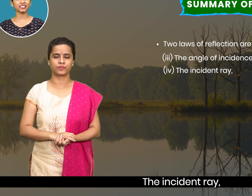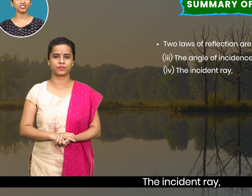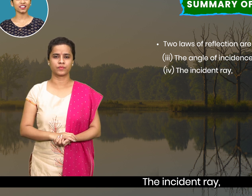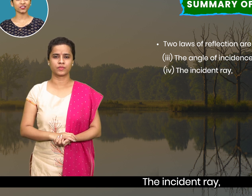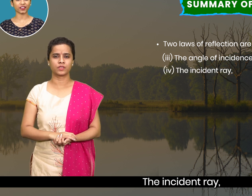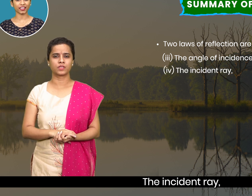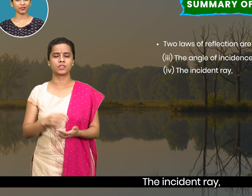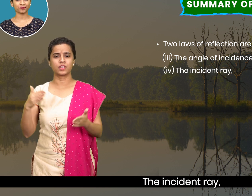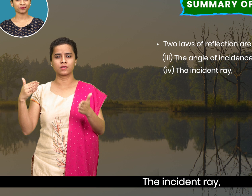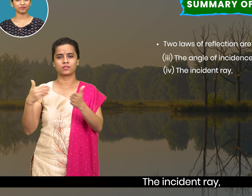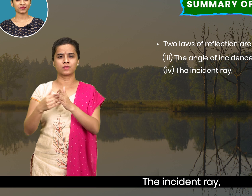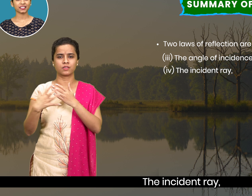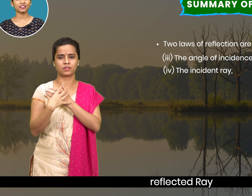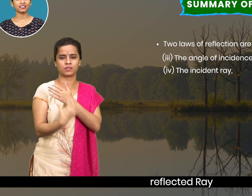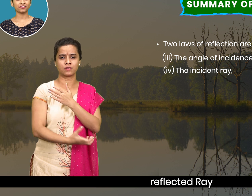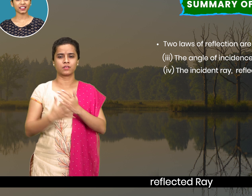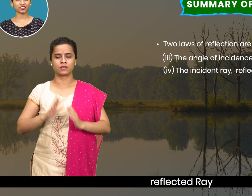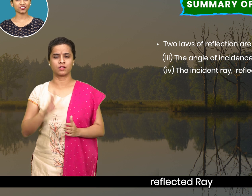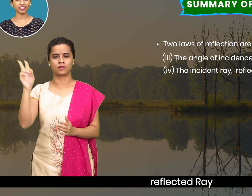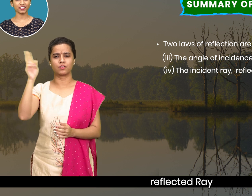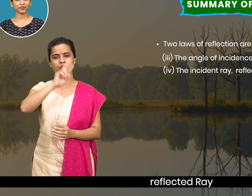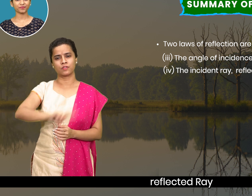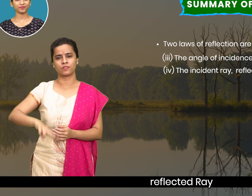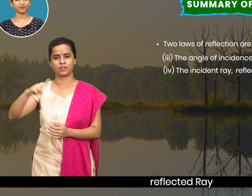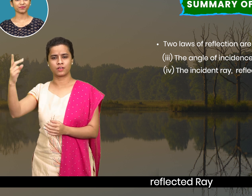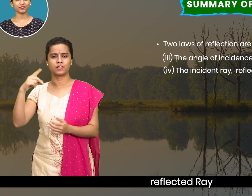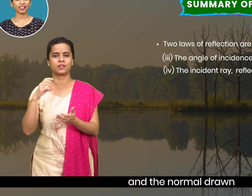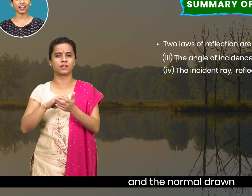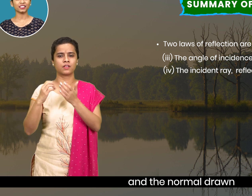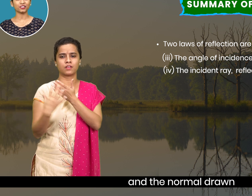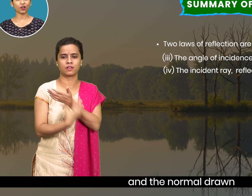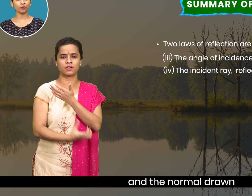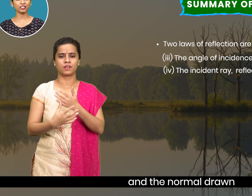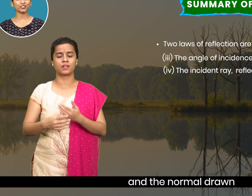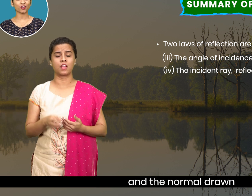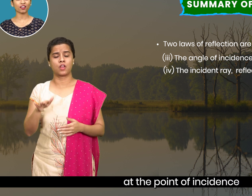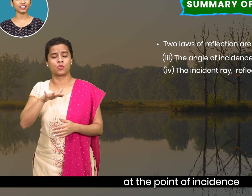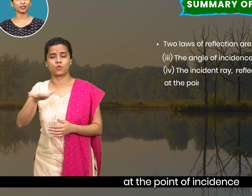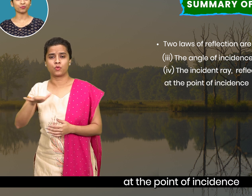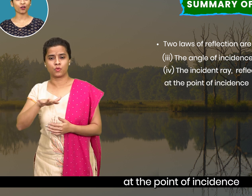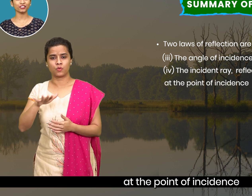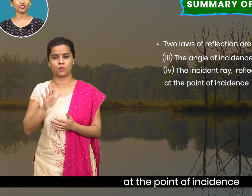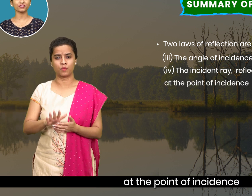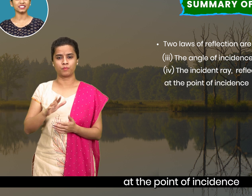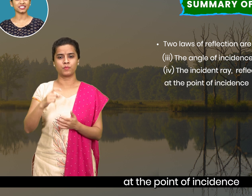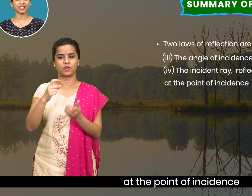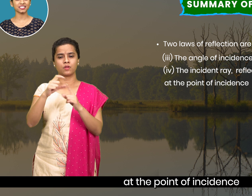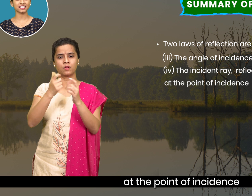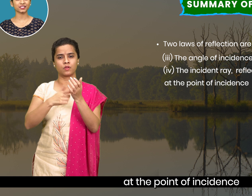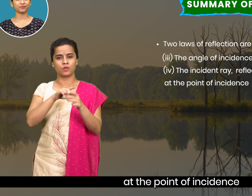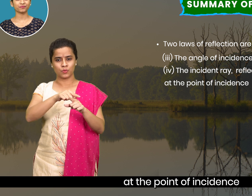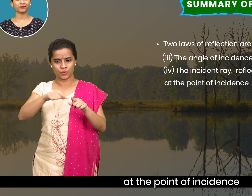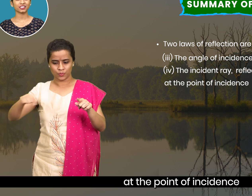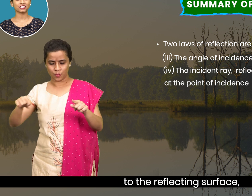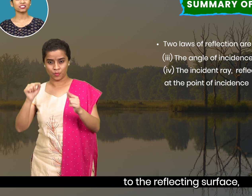The incident ray, reflected ray and the normal drawn at the point of